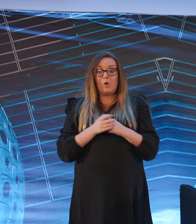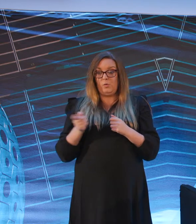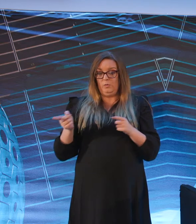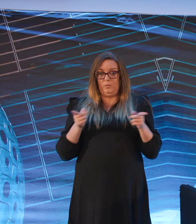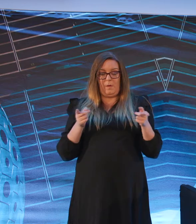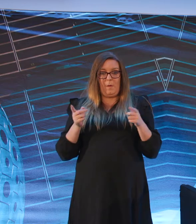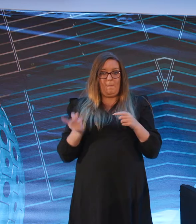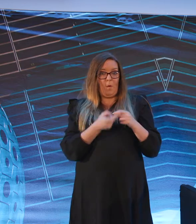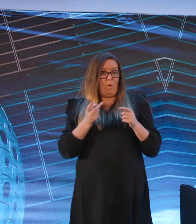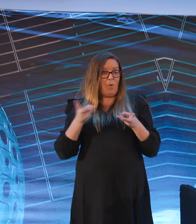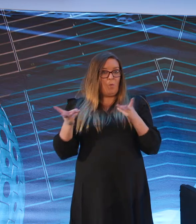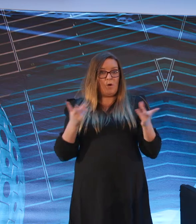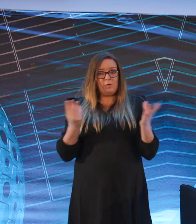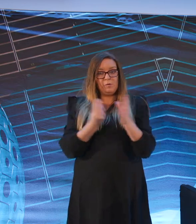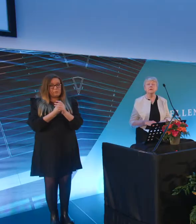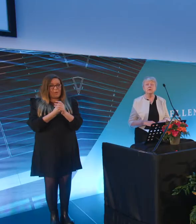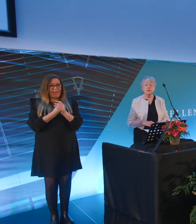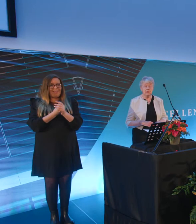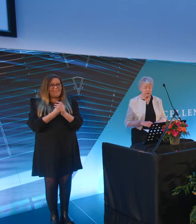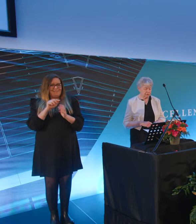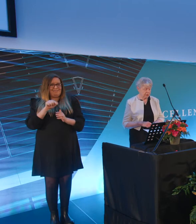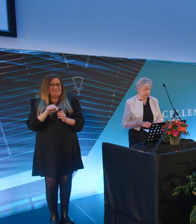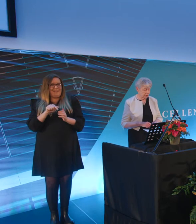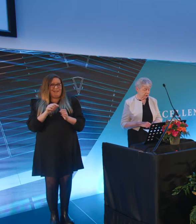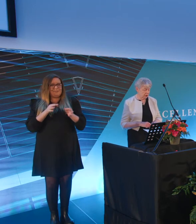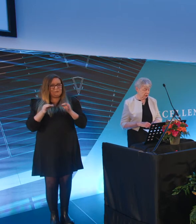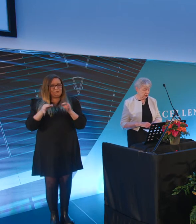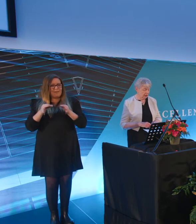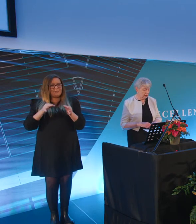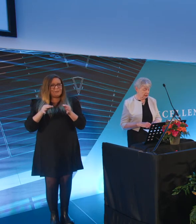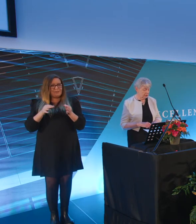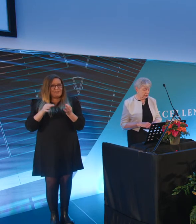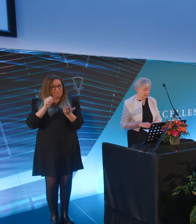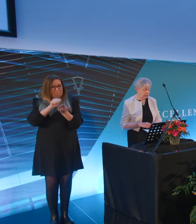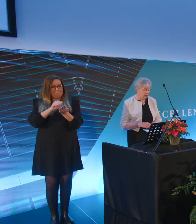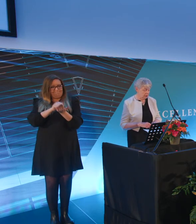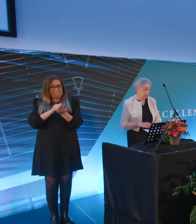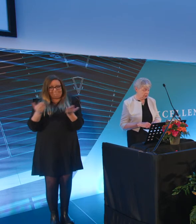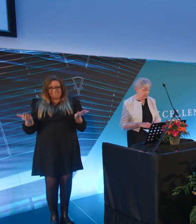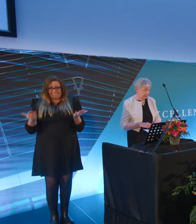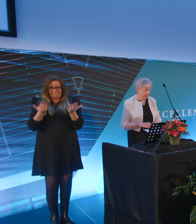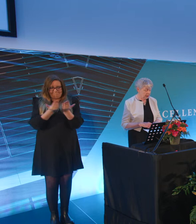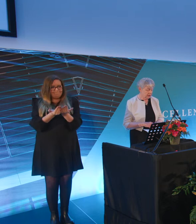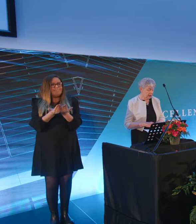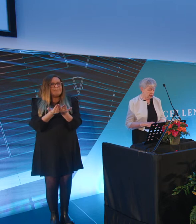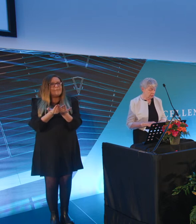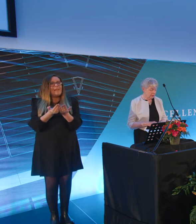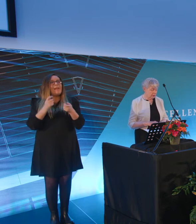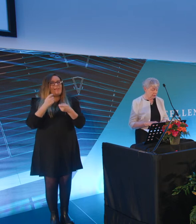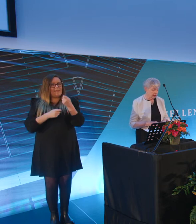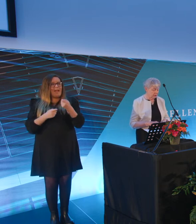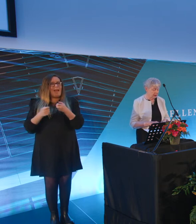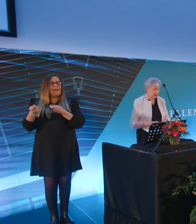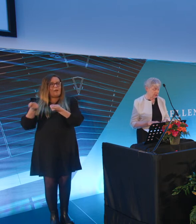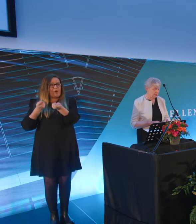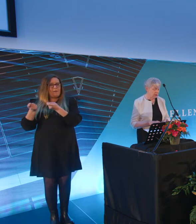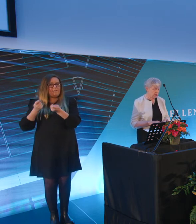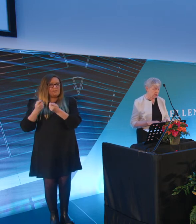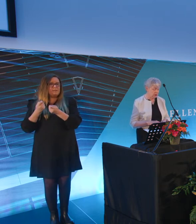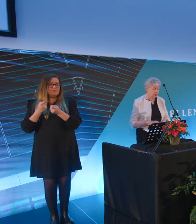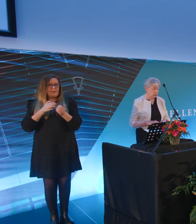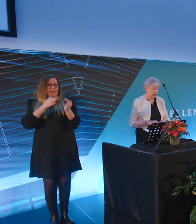together, strategy becomes the map for the future and governance follows. It helps to